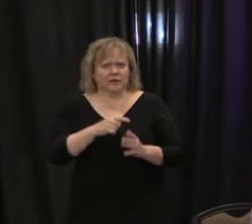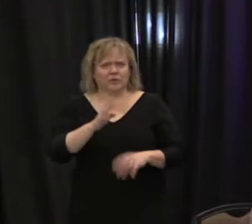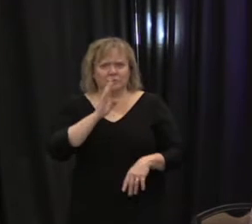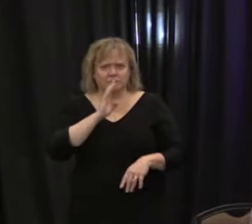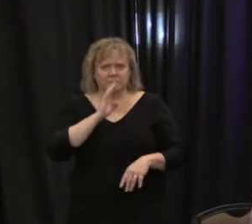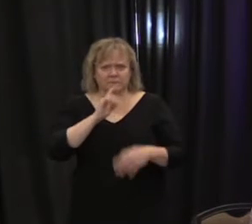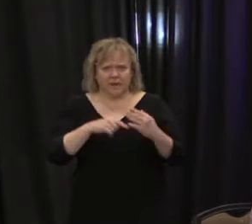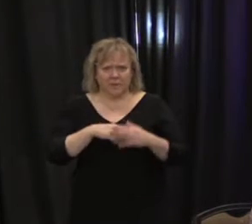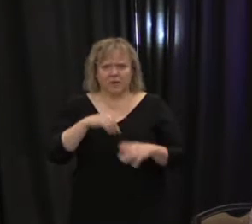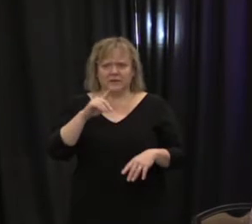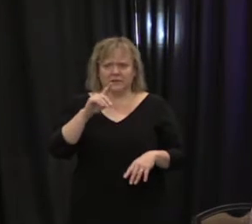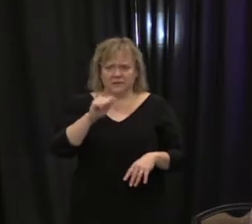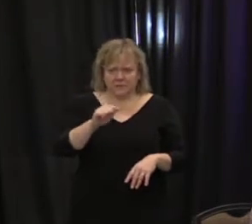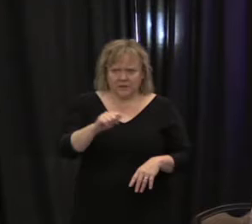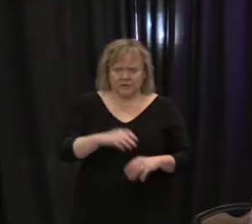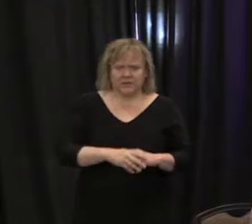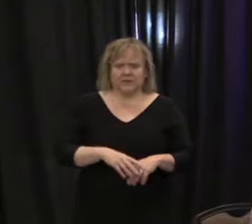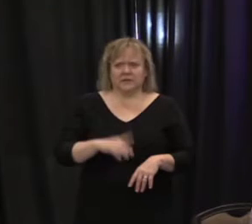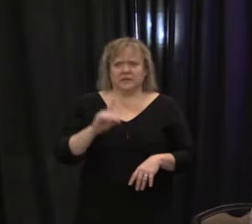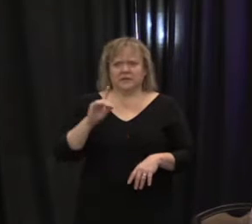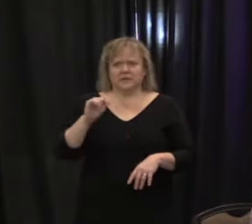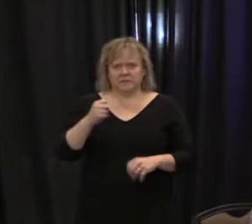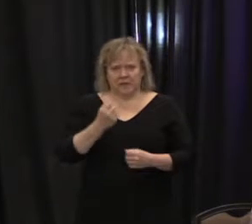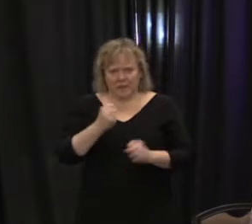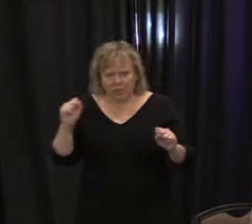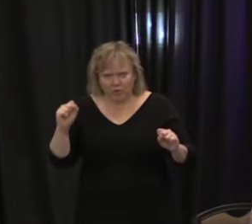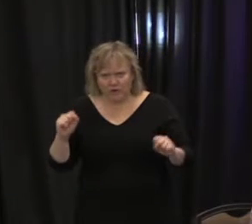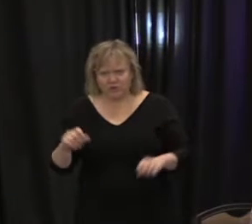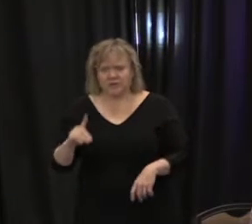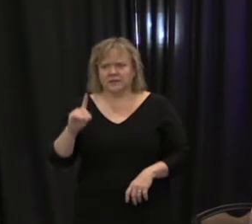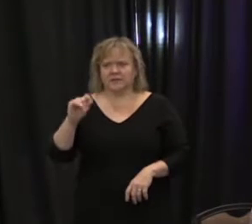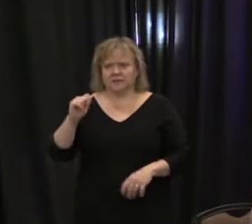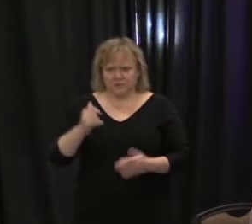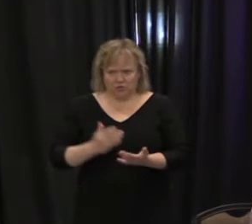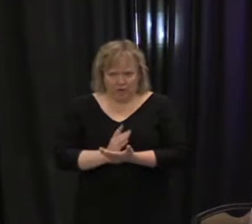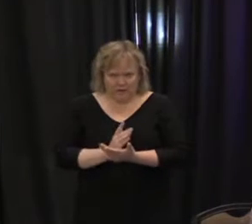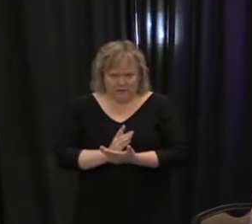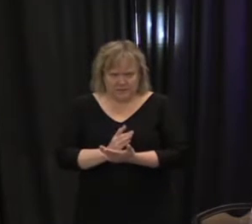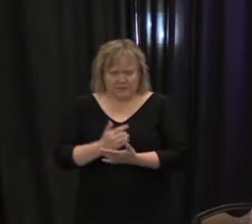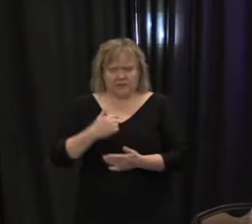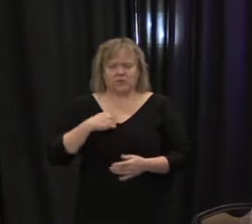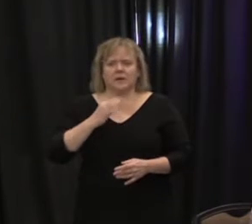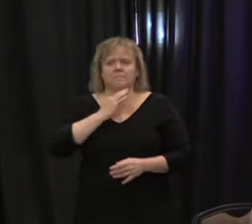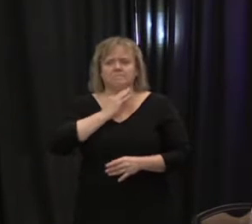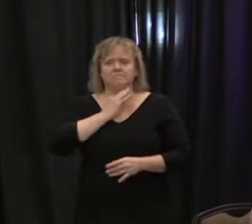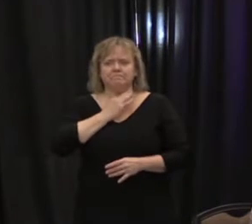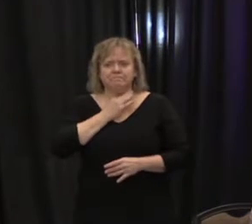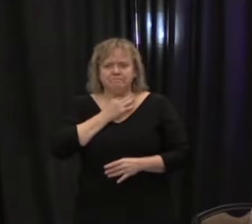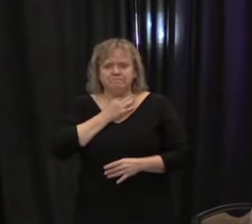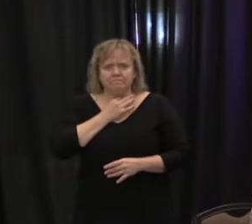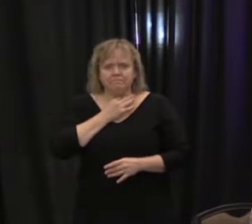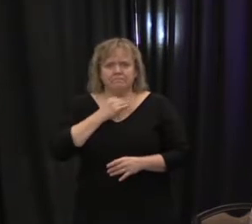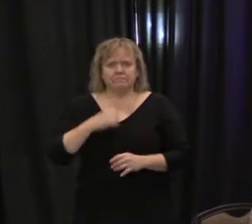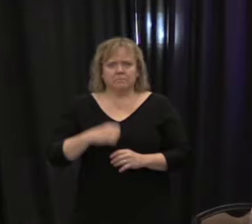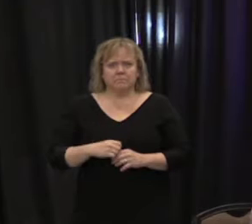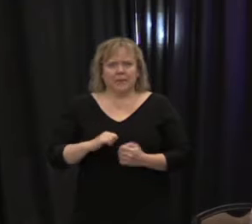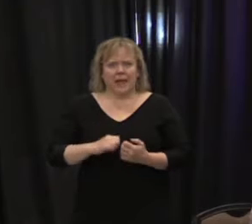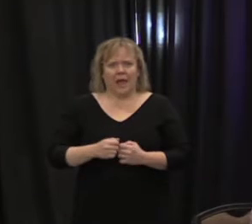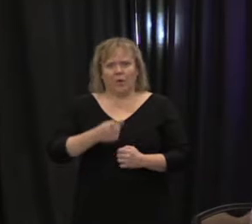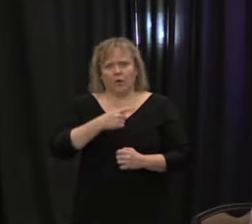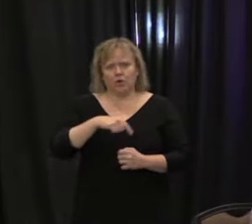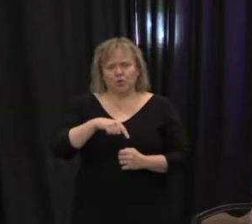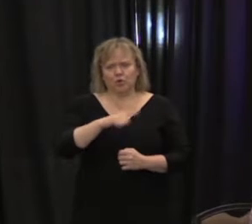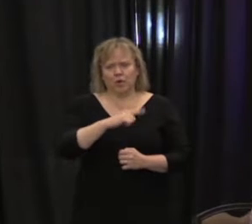disability liberation, and disability rights movements. So I'm wondering, how are all of